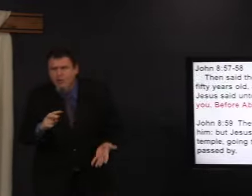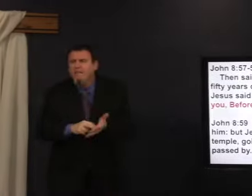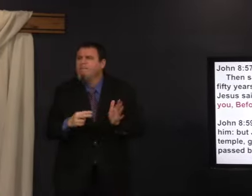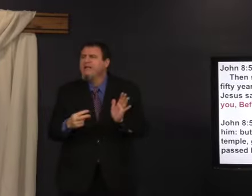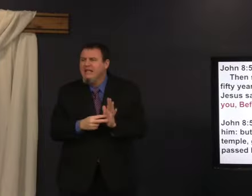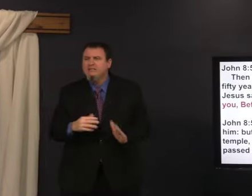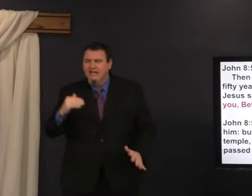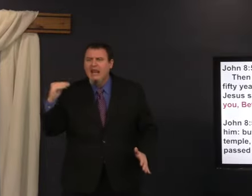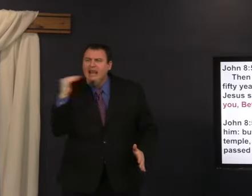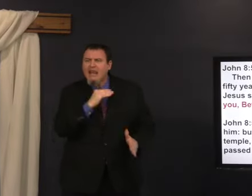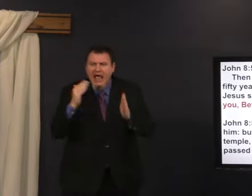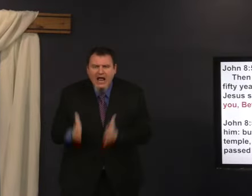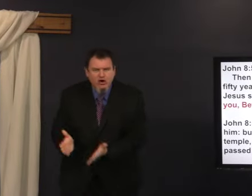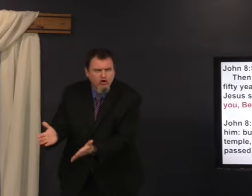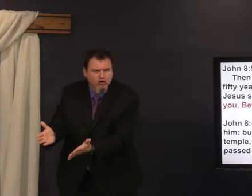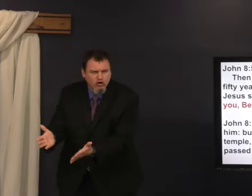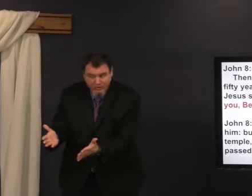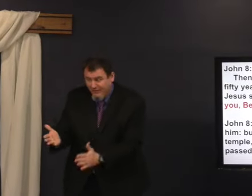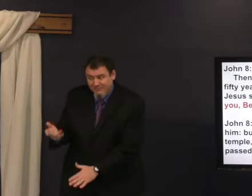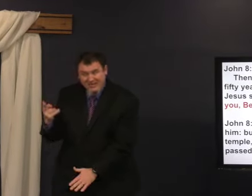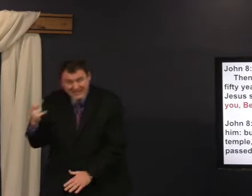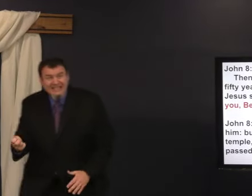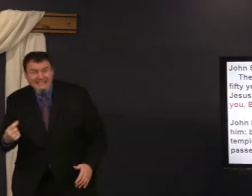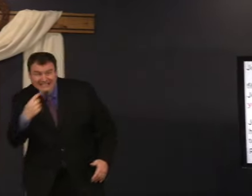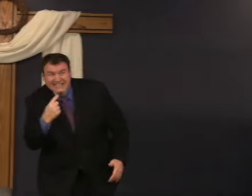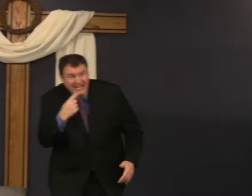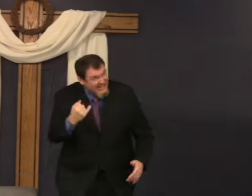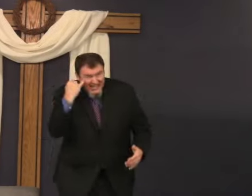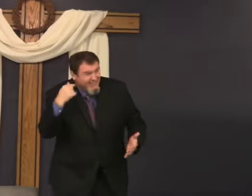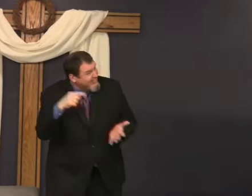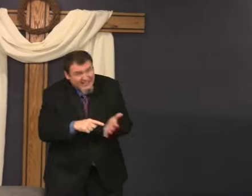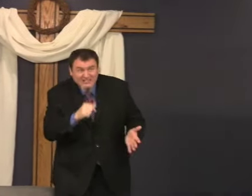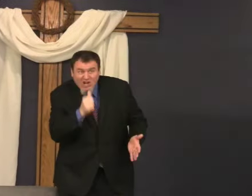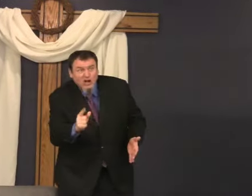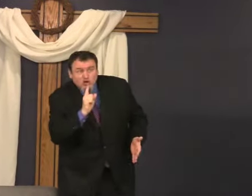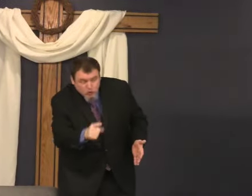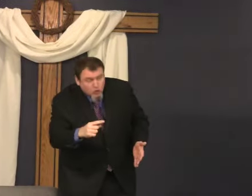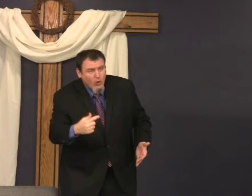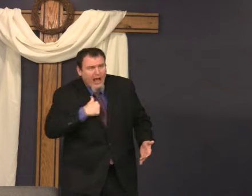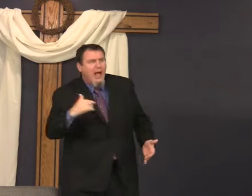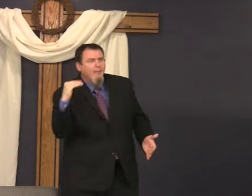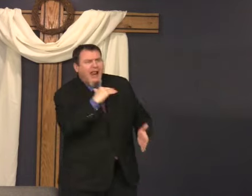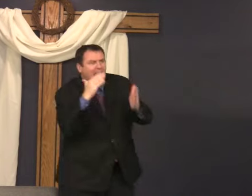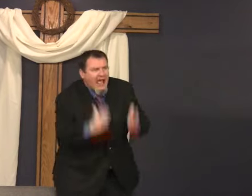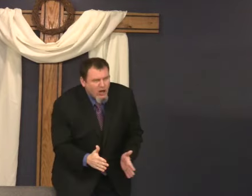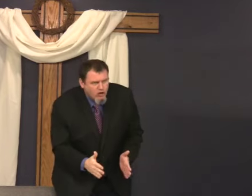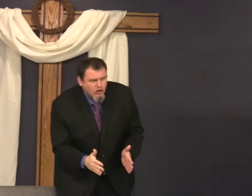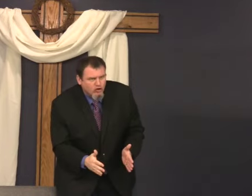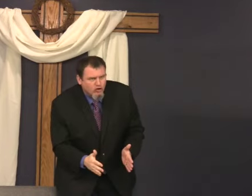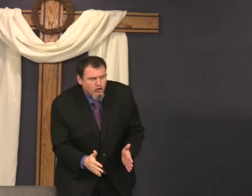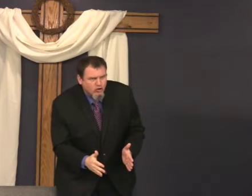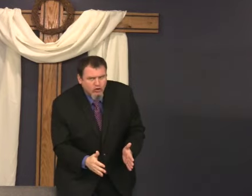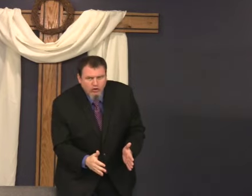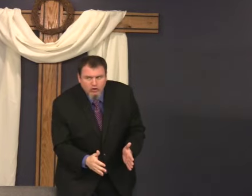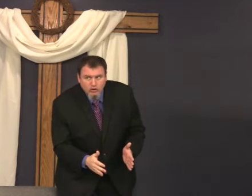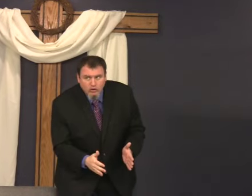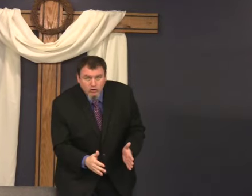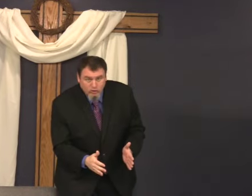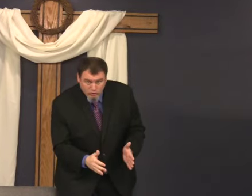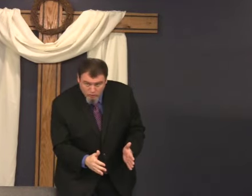if it's not true, it means that I'm a liar. And that's what he said. So if this is not true,